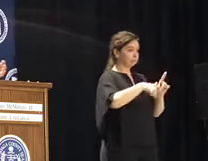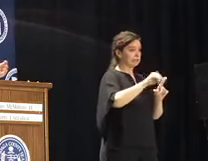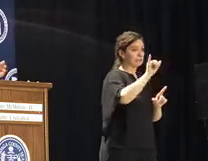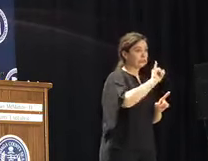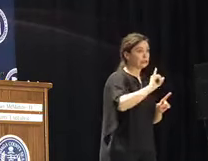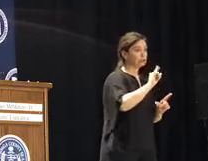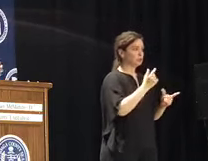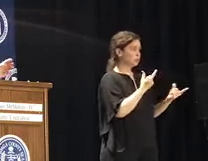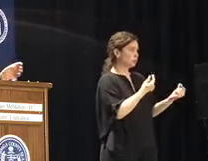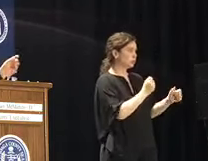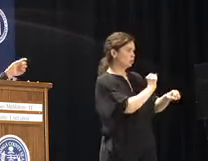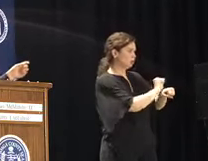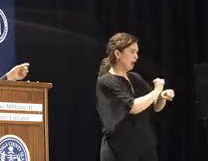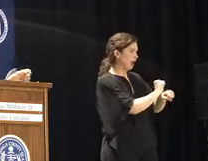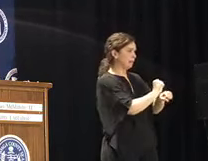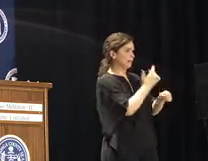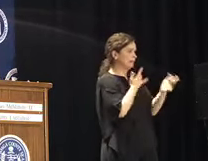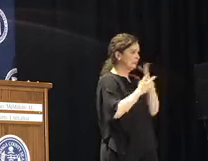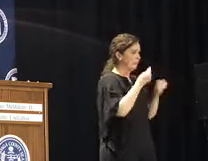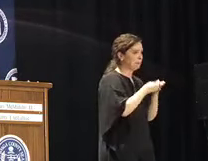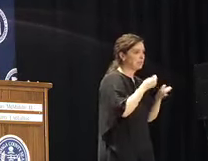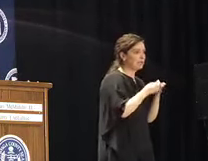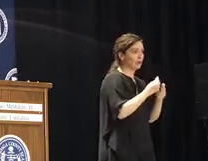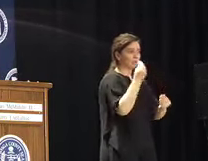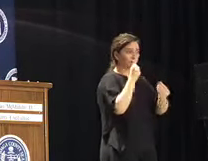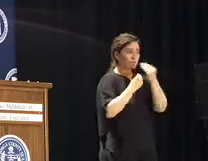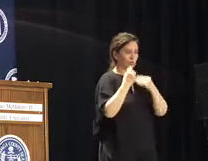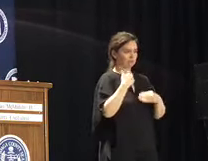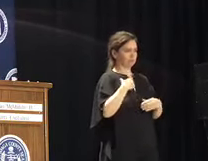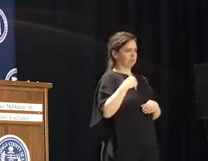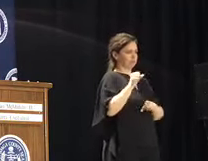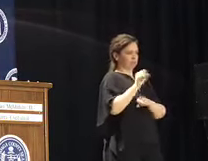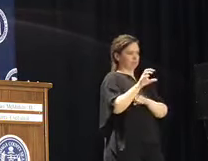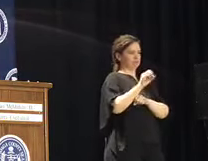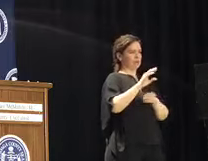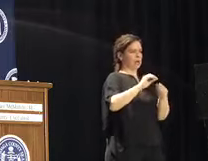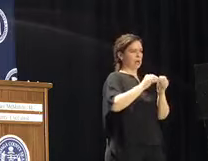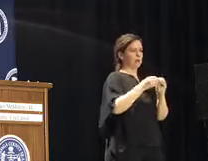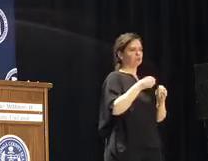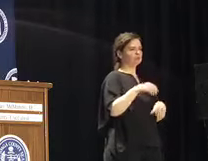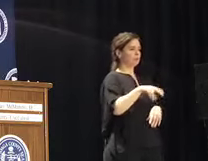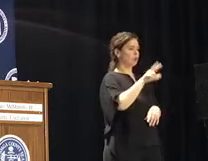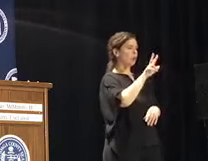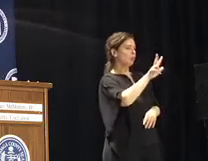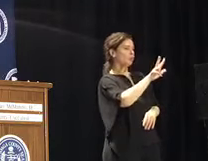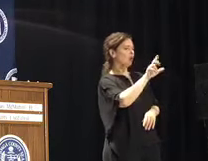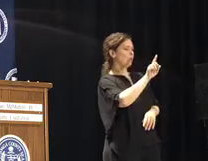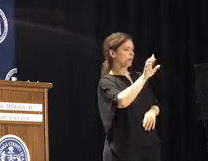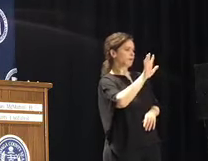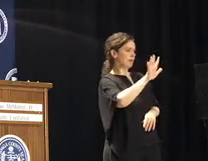primary care providers may have you call this line to talk about your medical conditions,